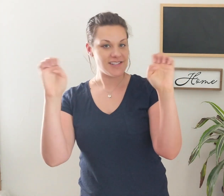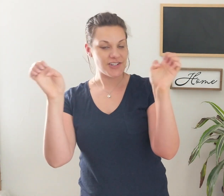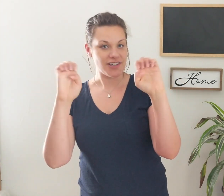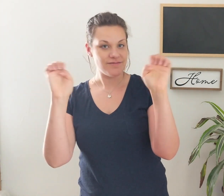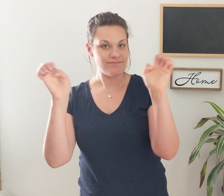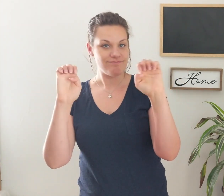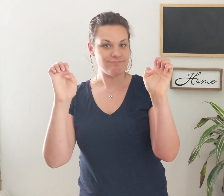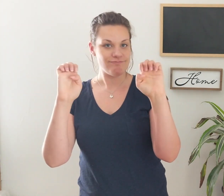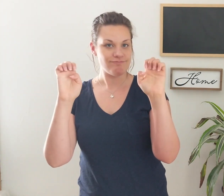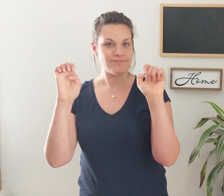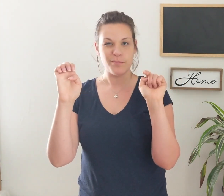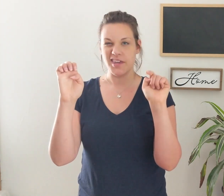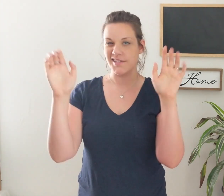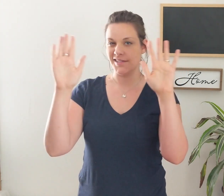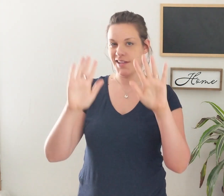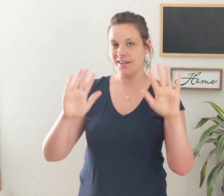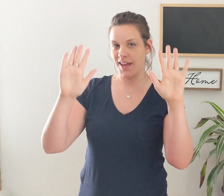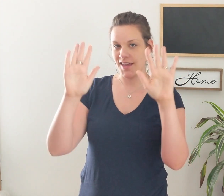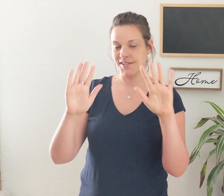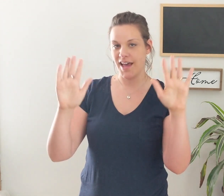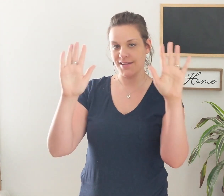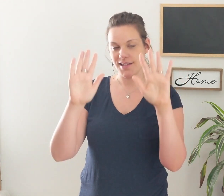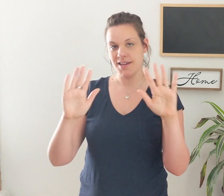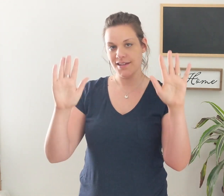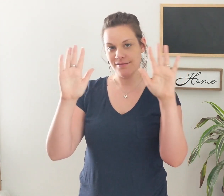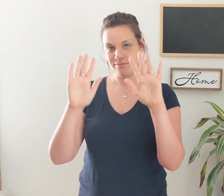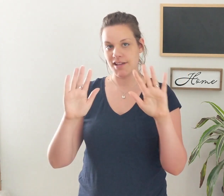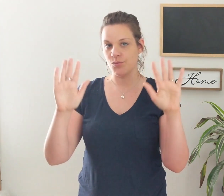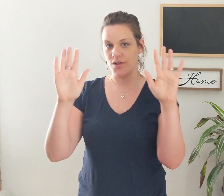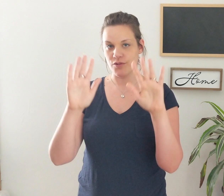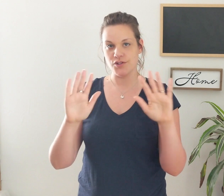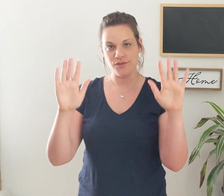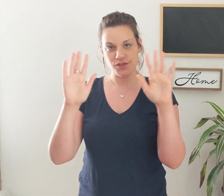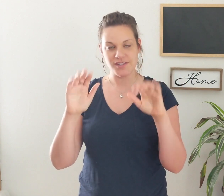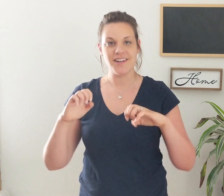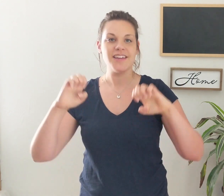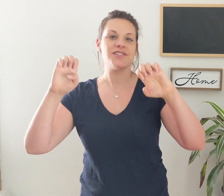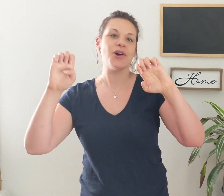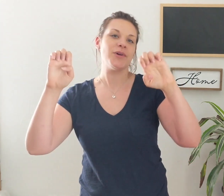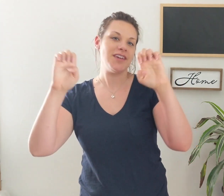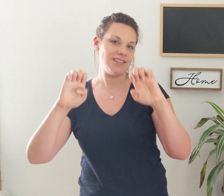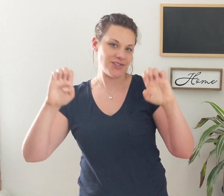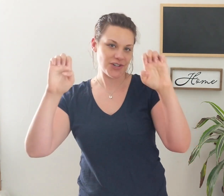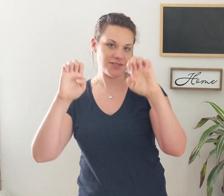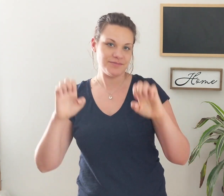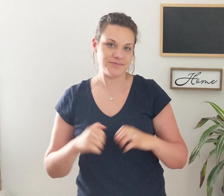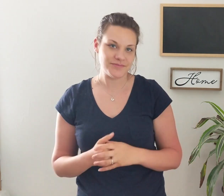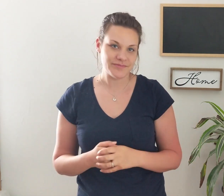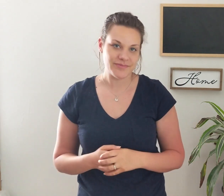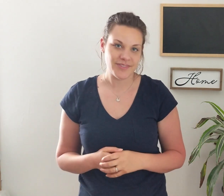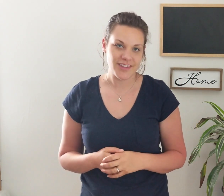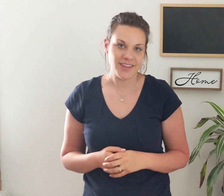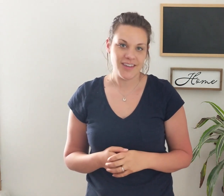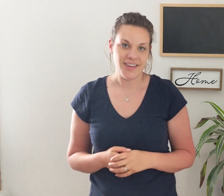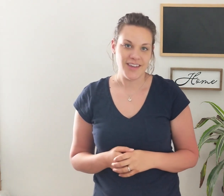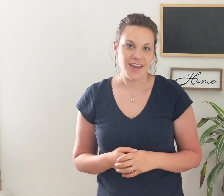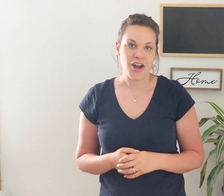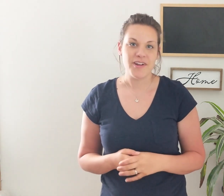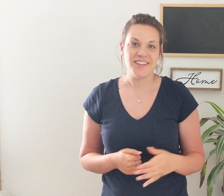Easter. Because Sunday is that sign, that's one version for Sunday, so Easter. All right, the